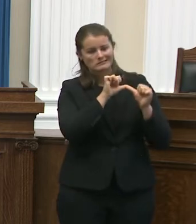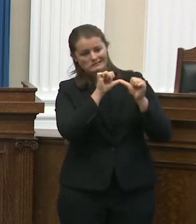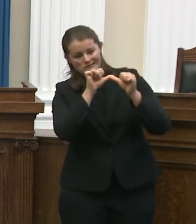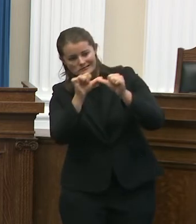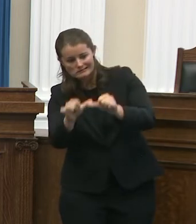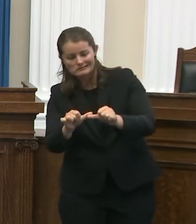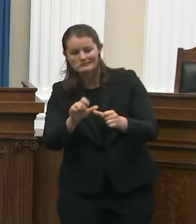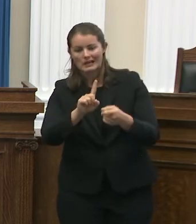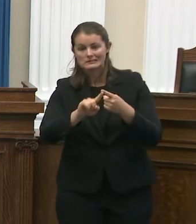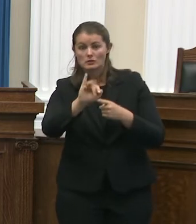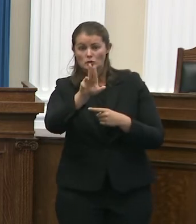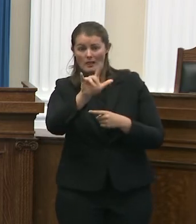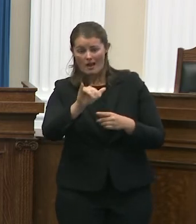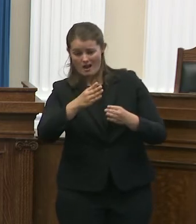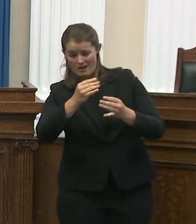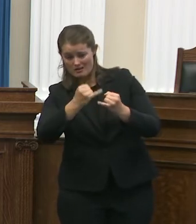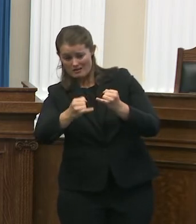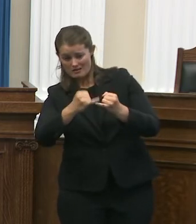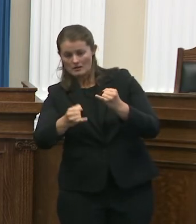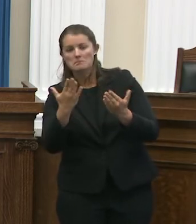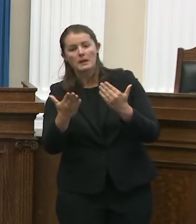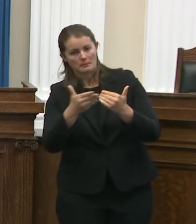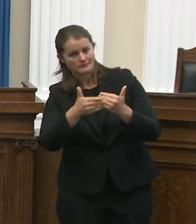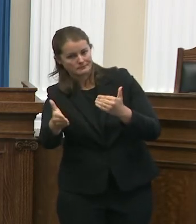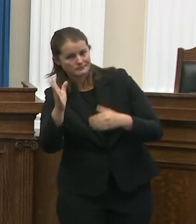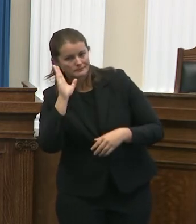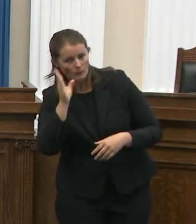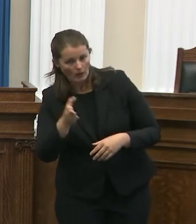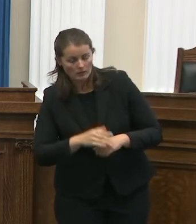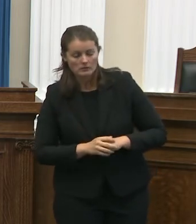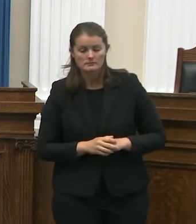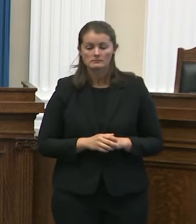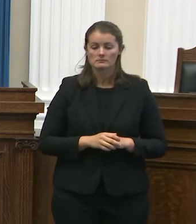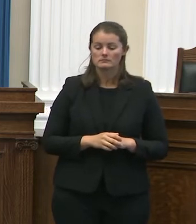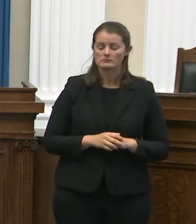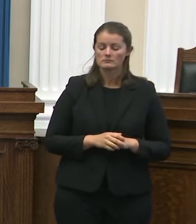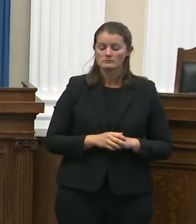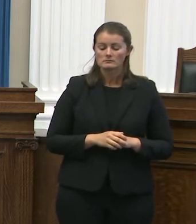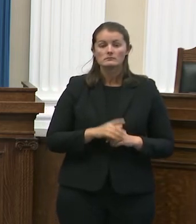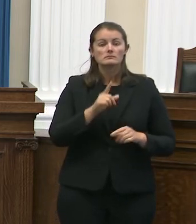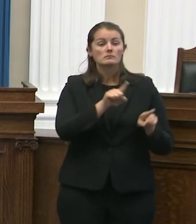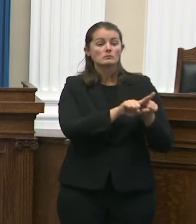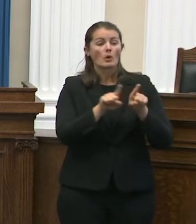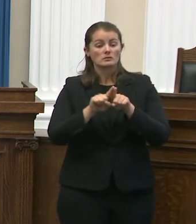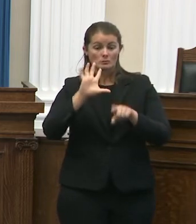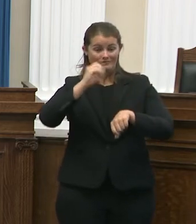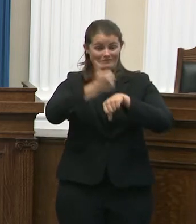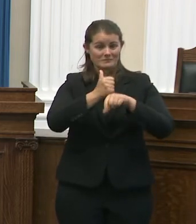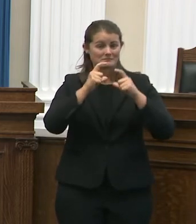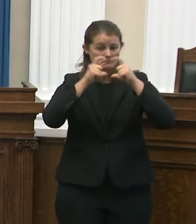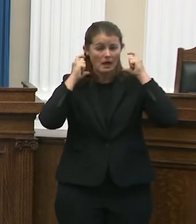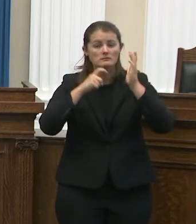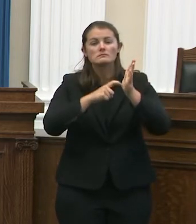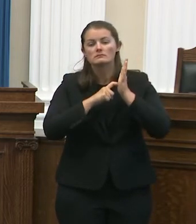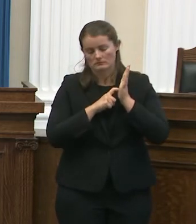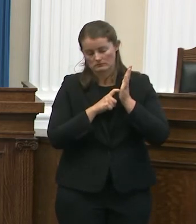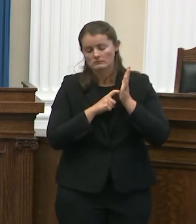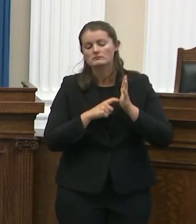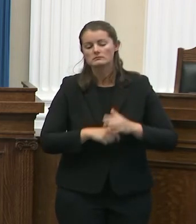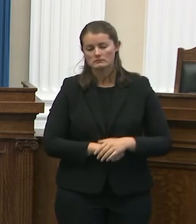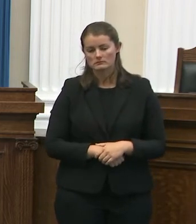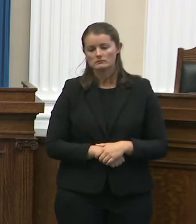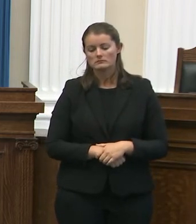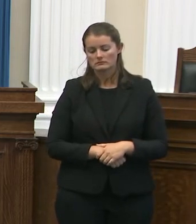end of June. I have been pleased to see that state and local officials working with businesses and communities